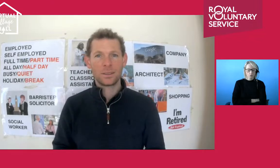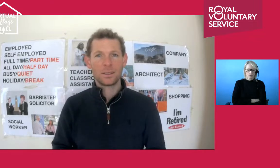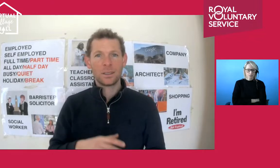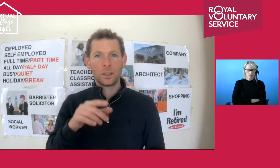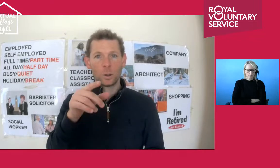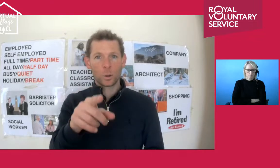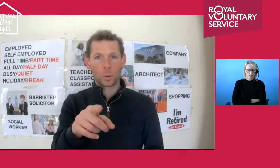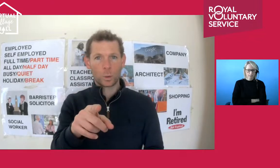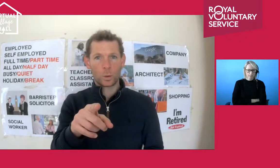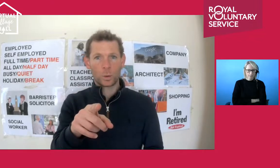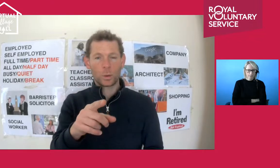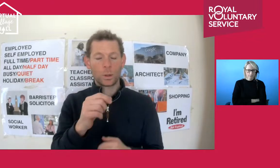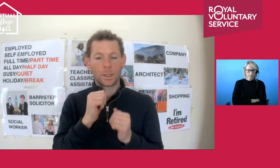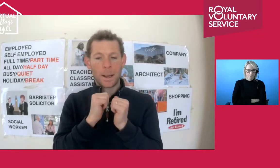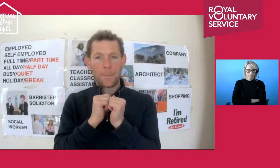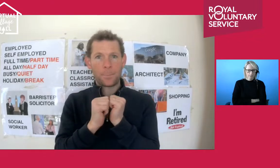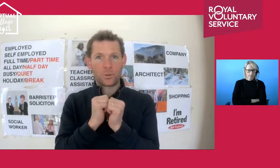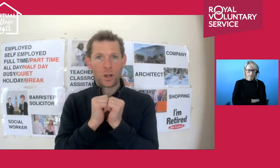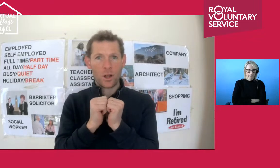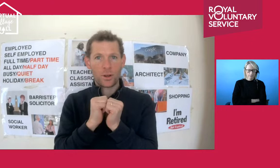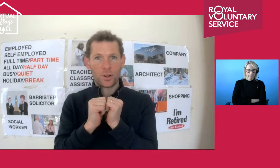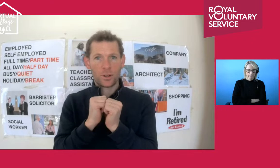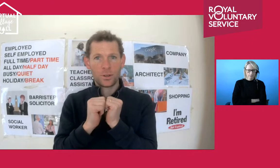So the question might be,